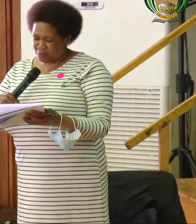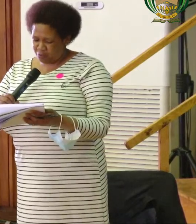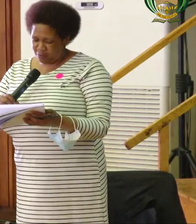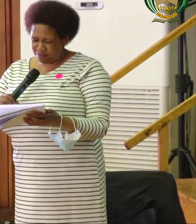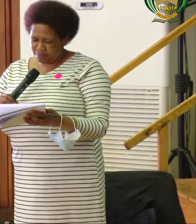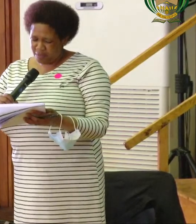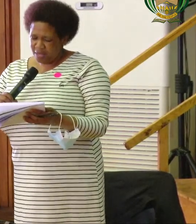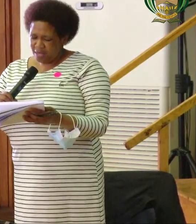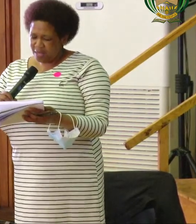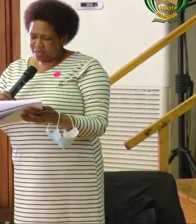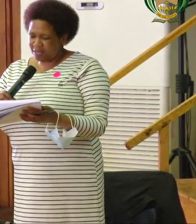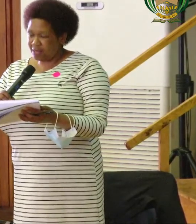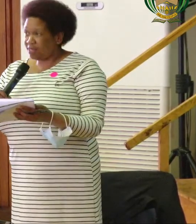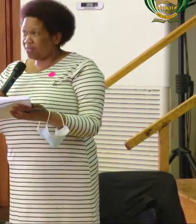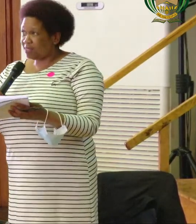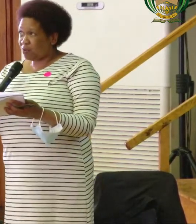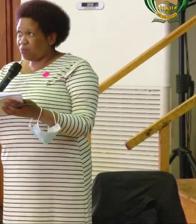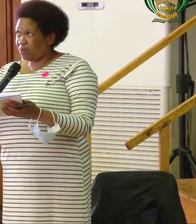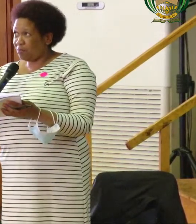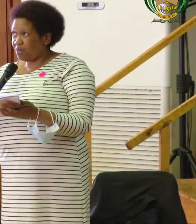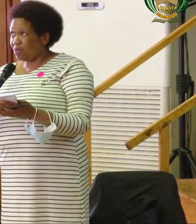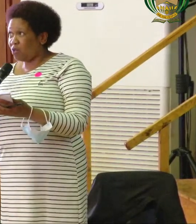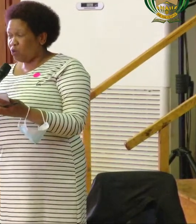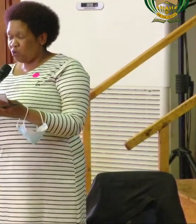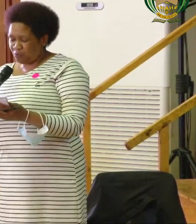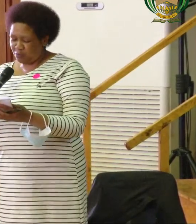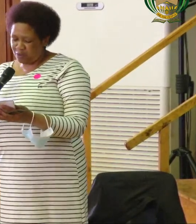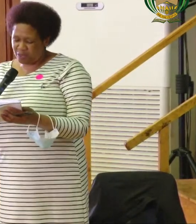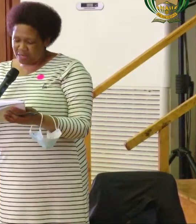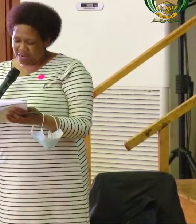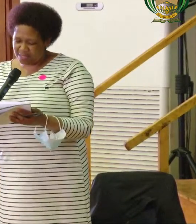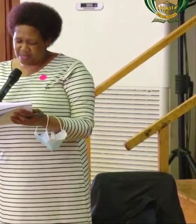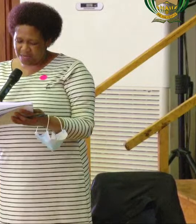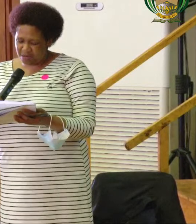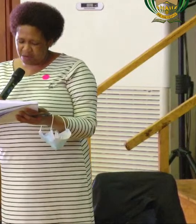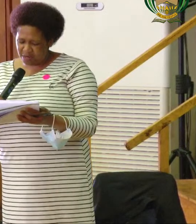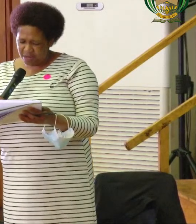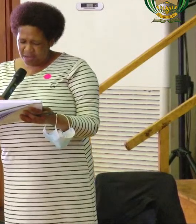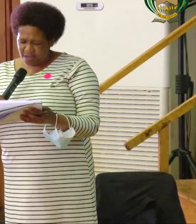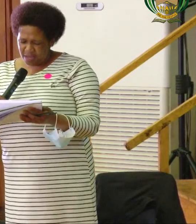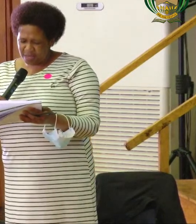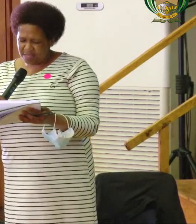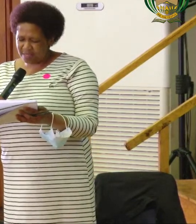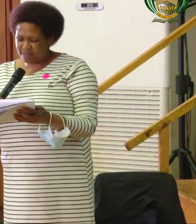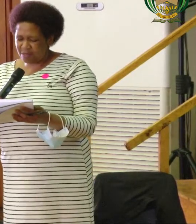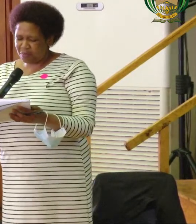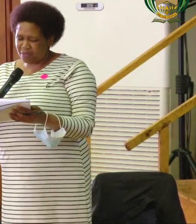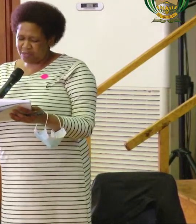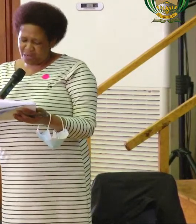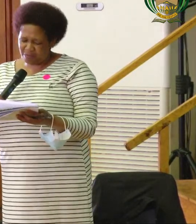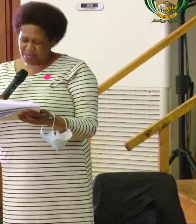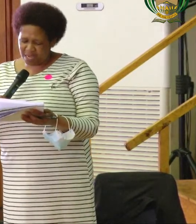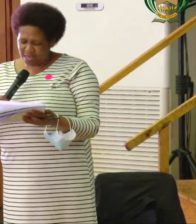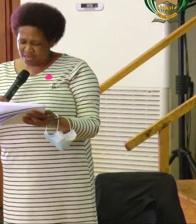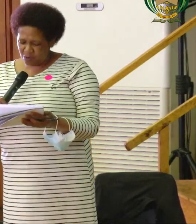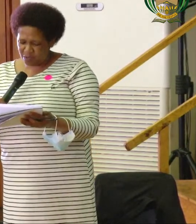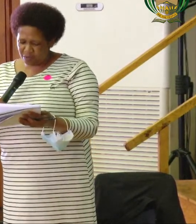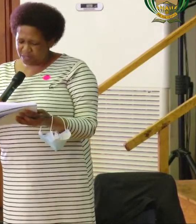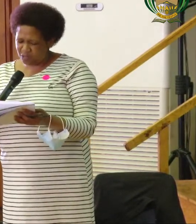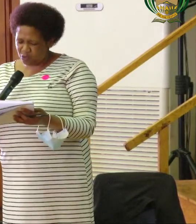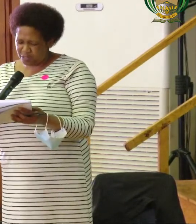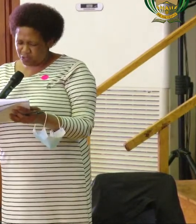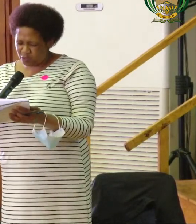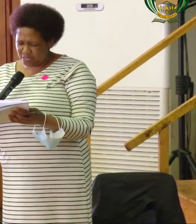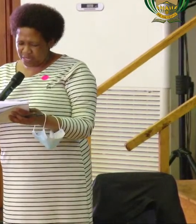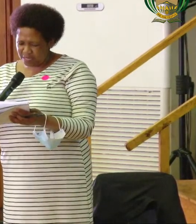drug problem. There is a problem, a huge problem with drugs in the area, and the people in parliament are aware,